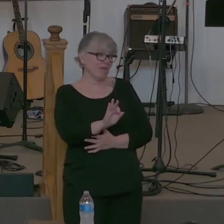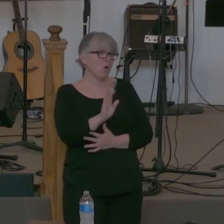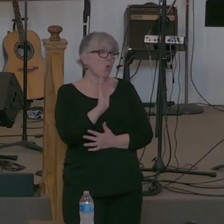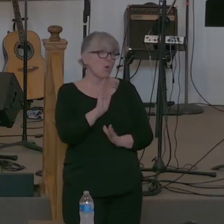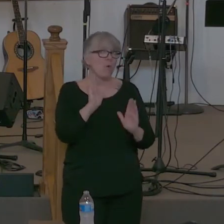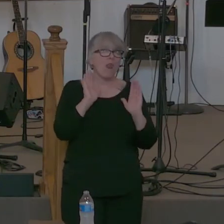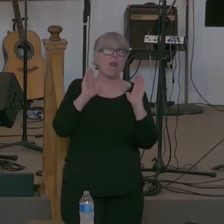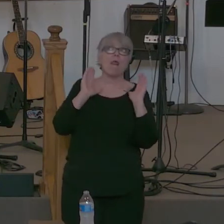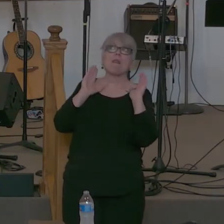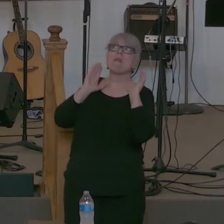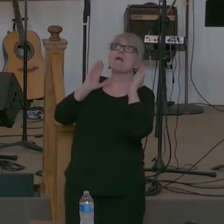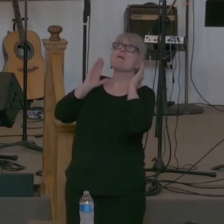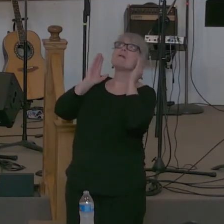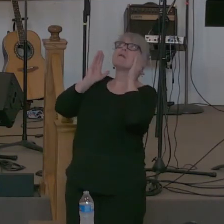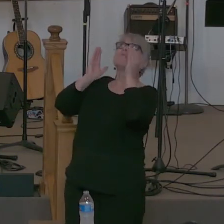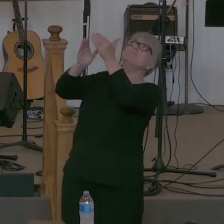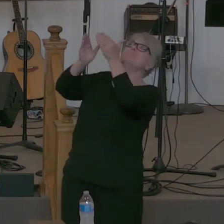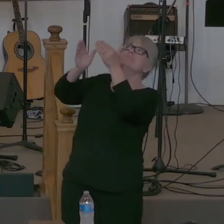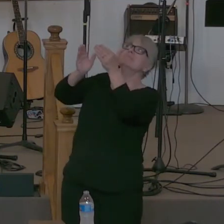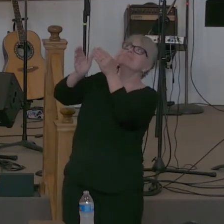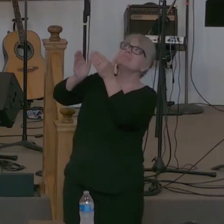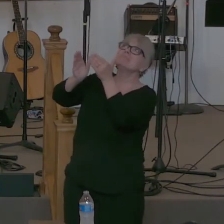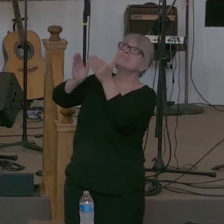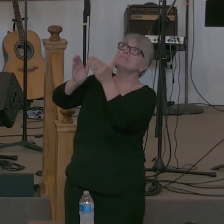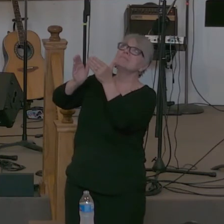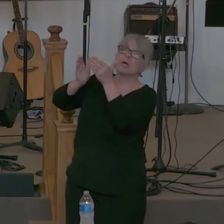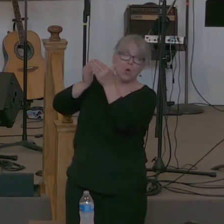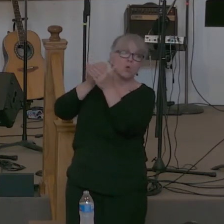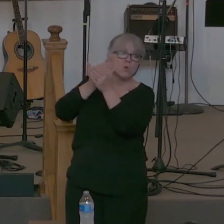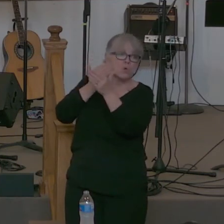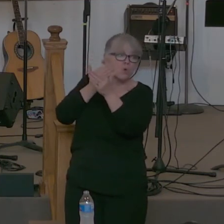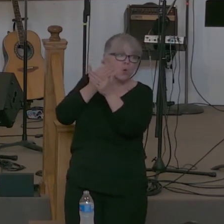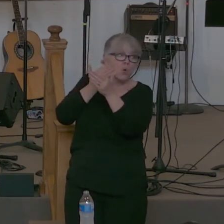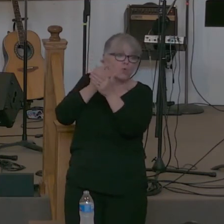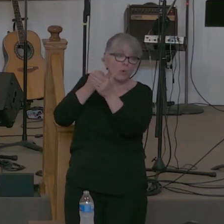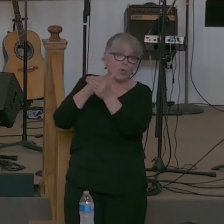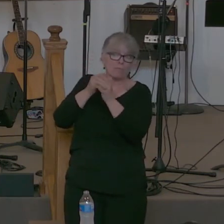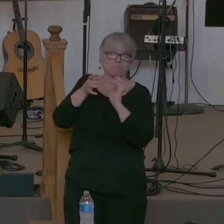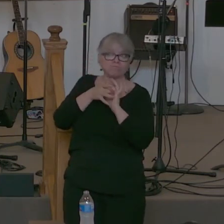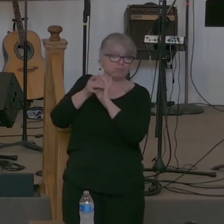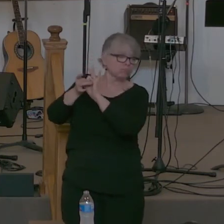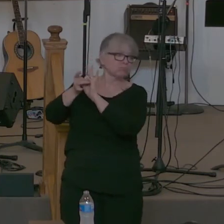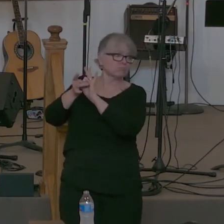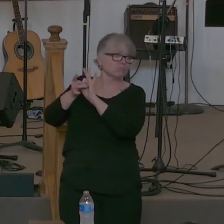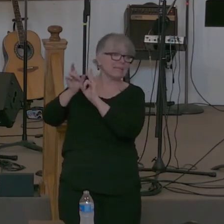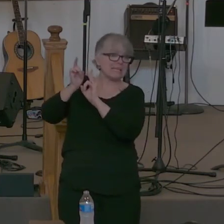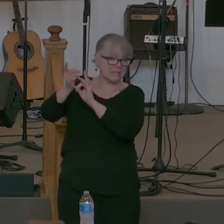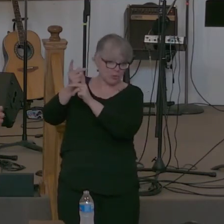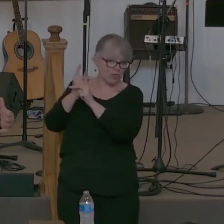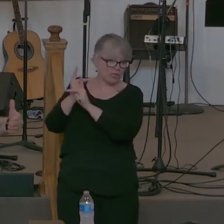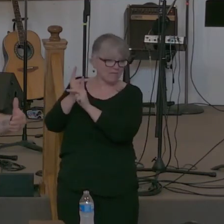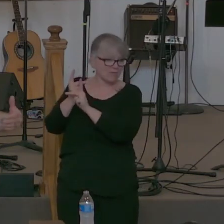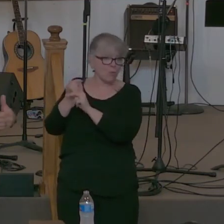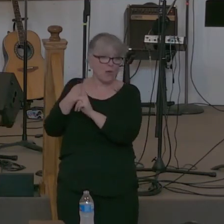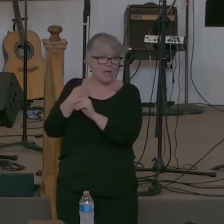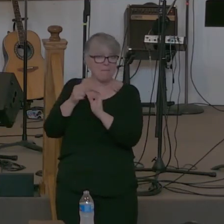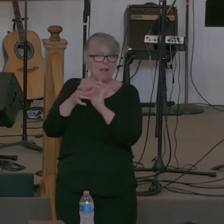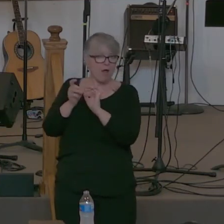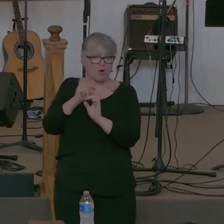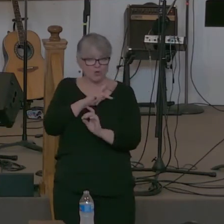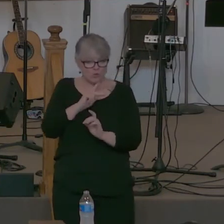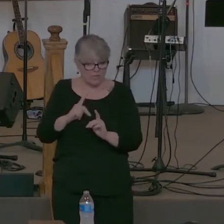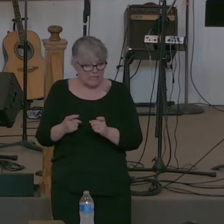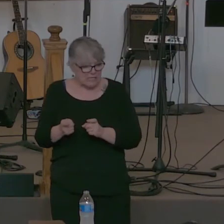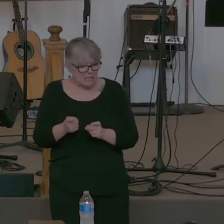on Jesus Christ, know that we're his child, know that we belong to the kingdom